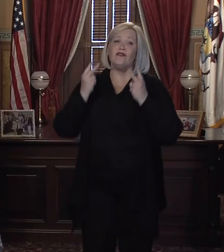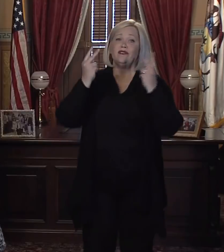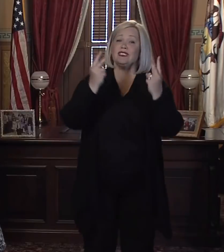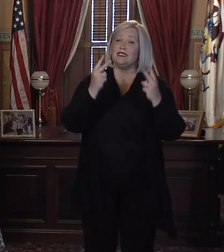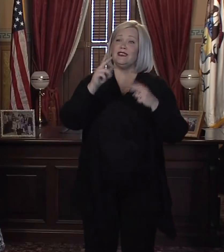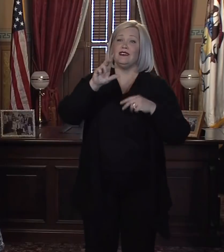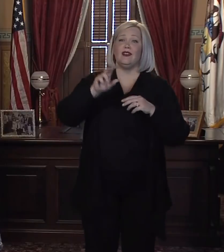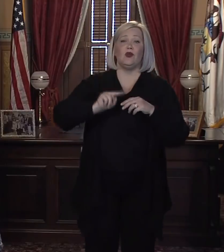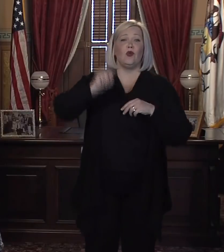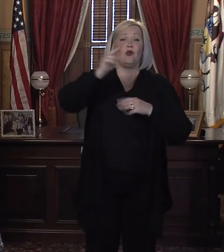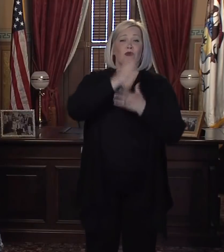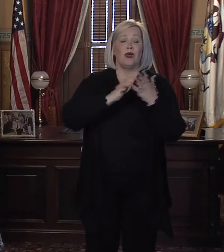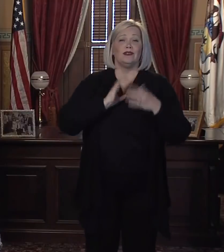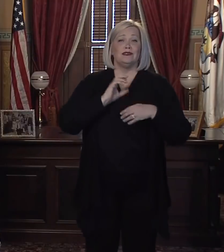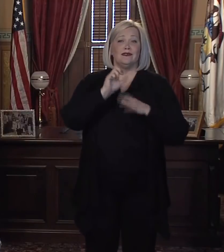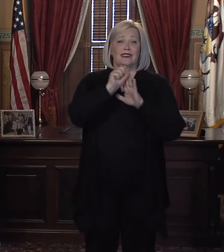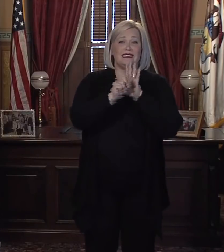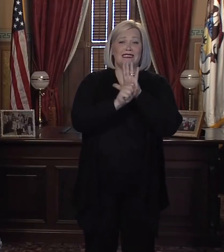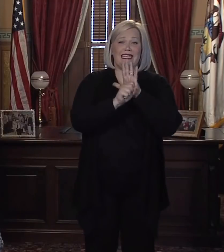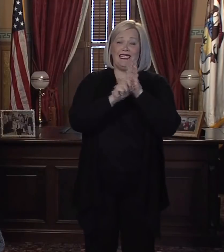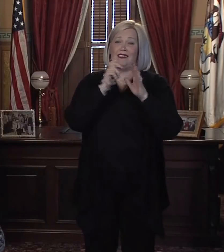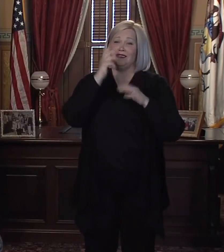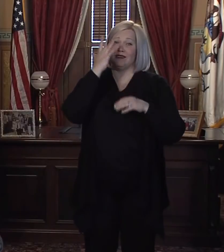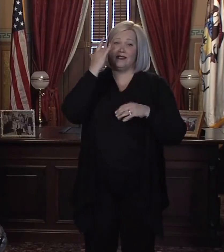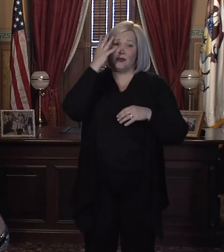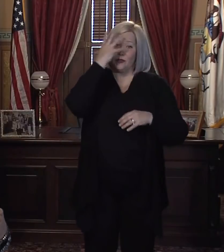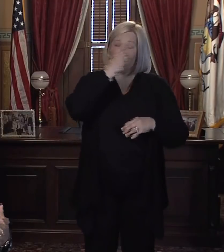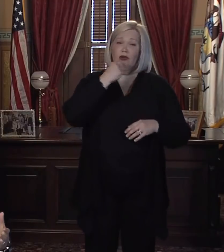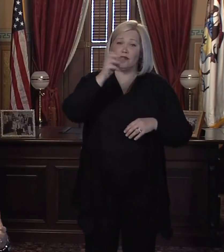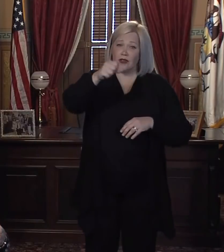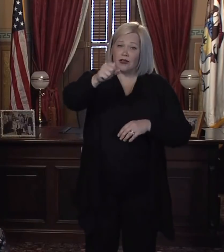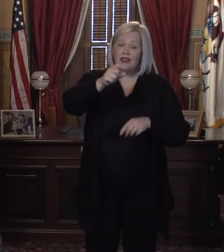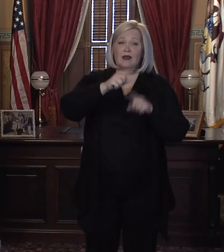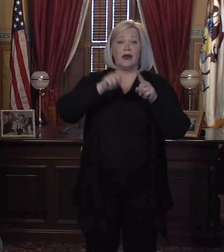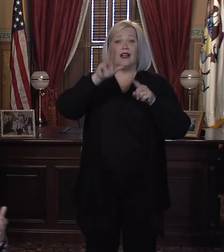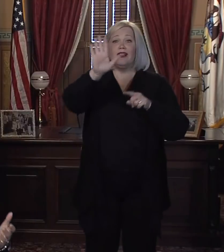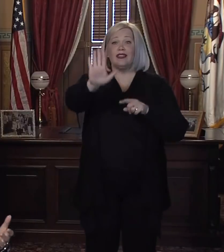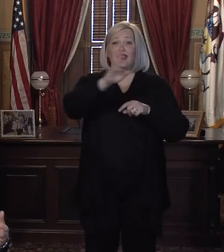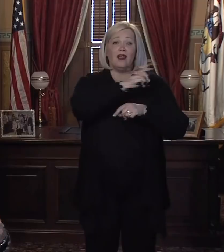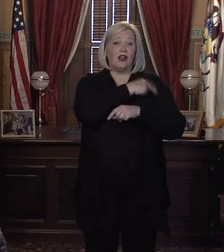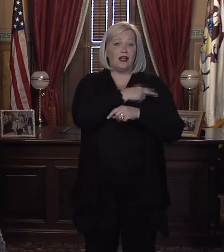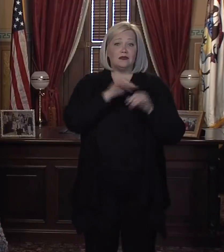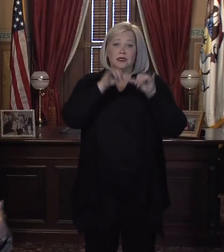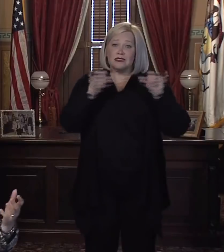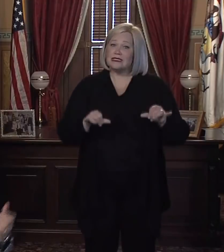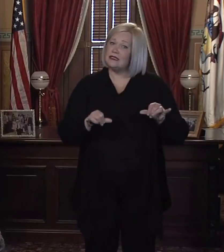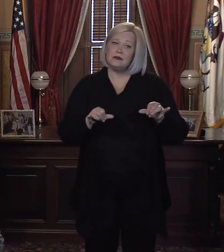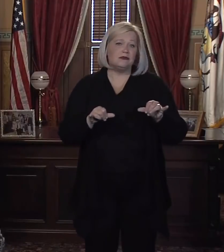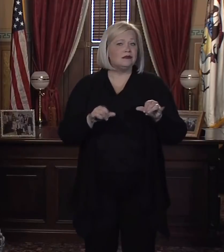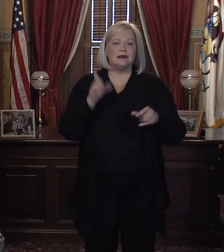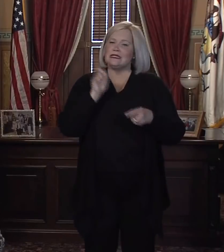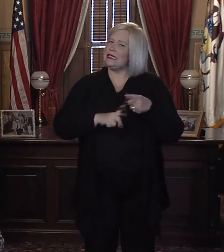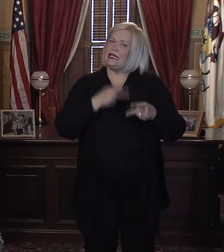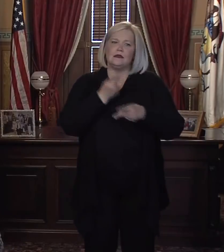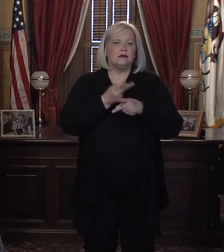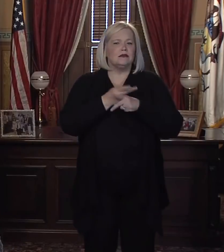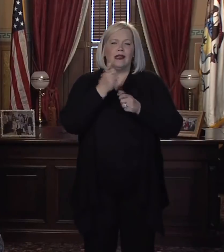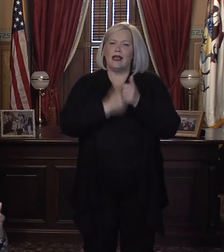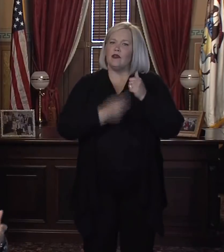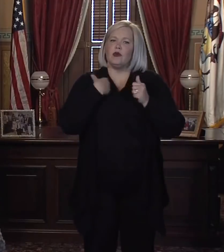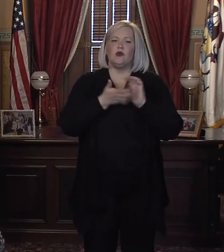gorgeous, they don't have the hospital systems that are able to treat an outbreak if a lot of people head north